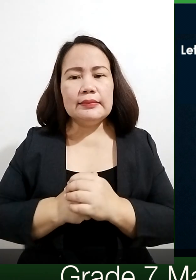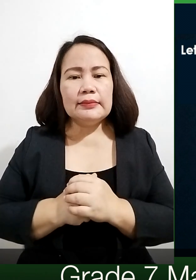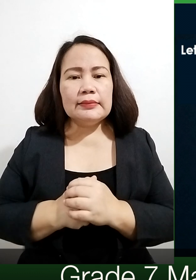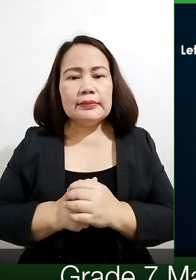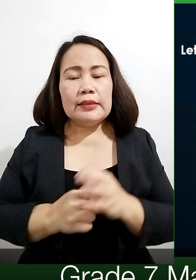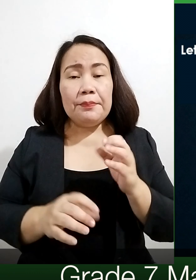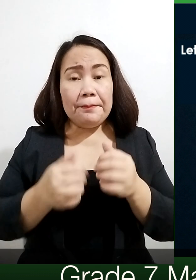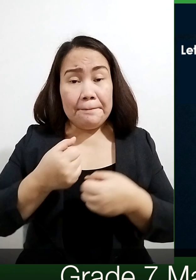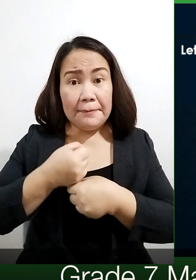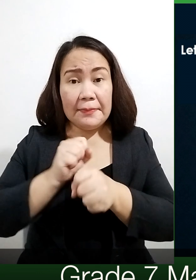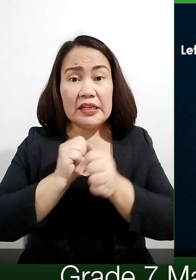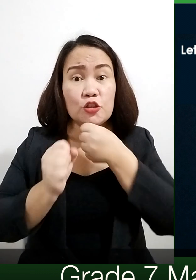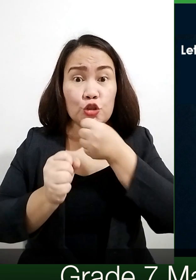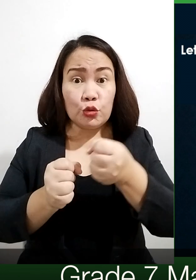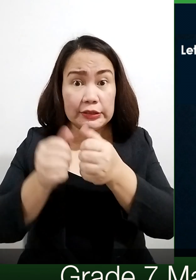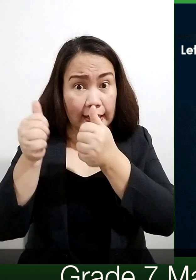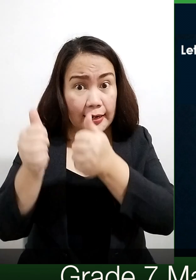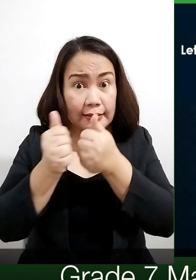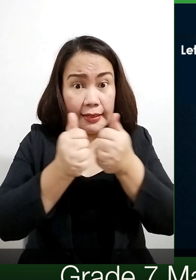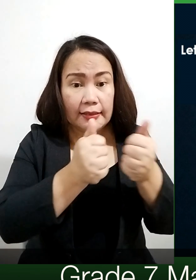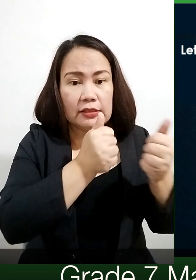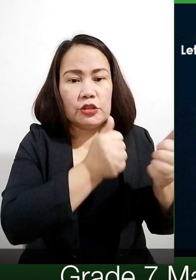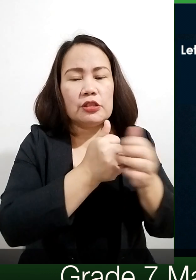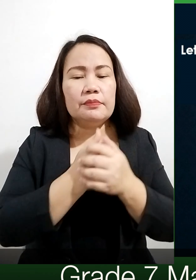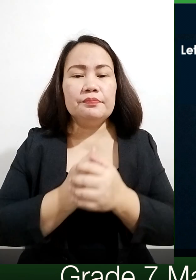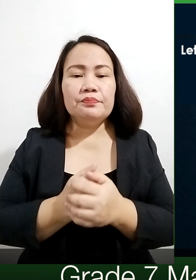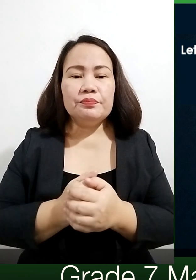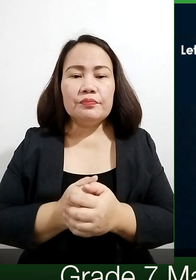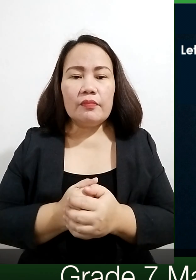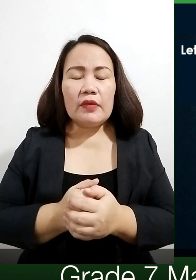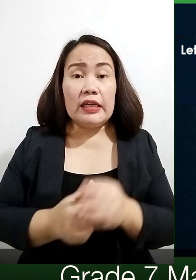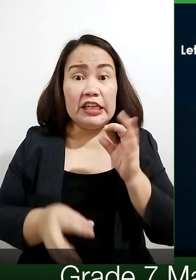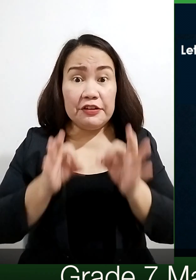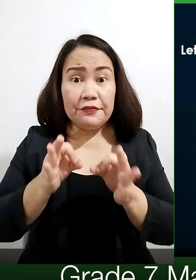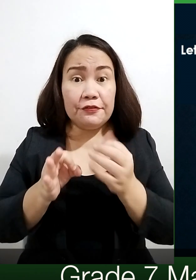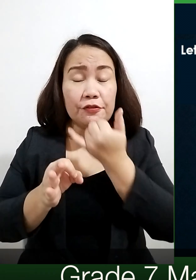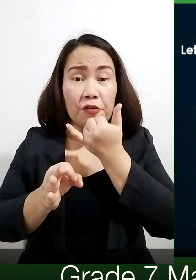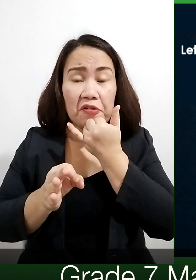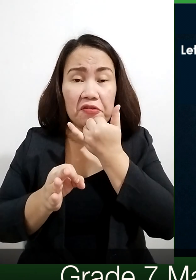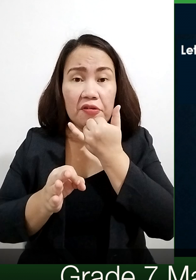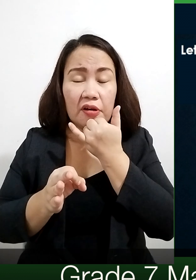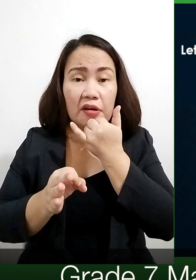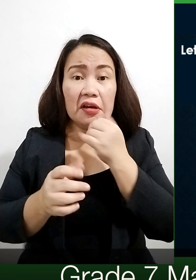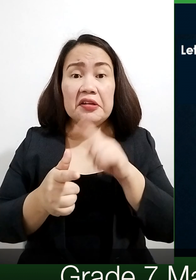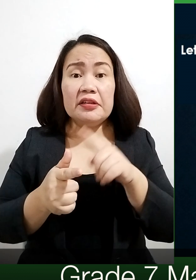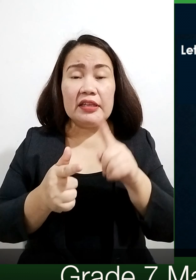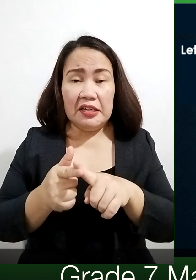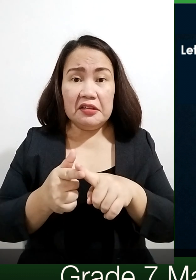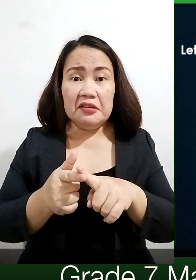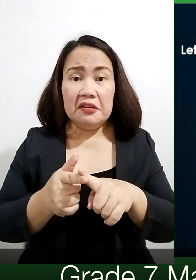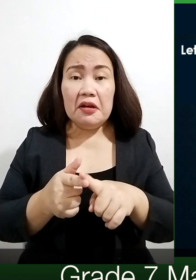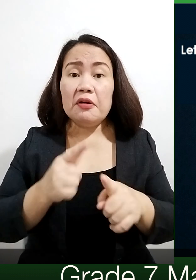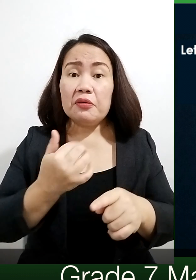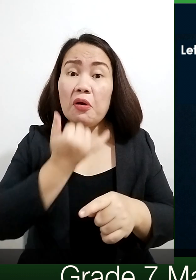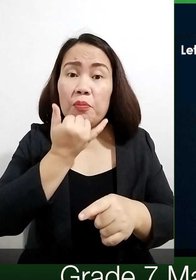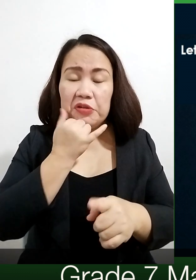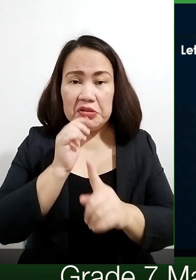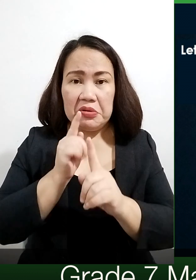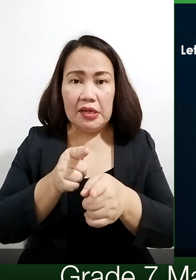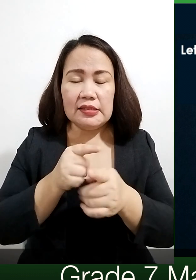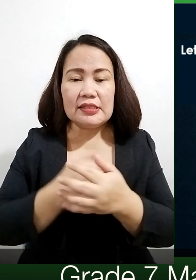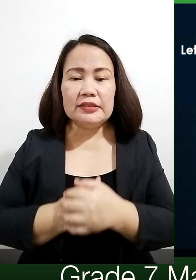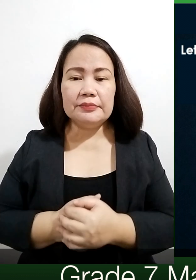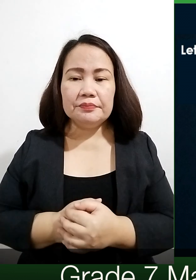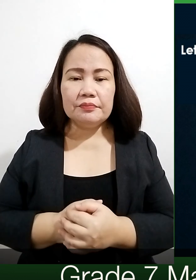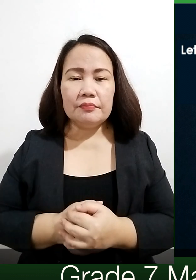elements dito kasi pag mali tayo dito, there might be a possibility na magkakamali